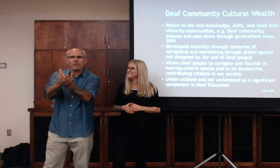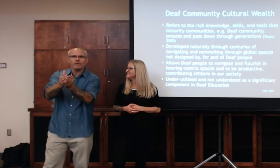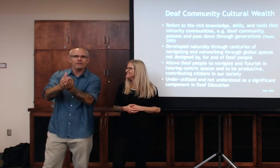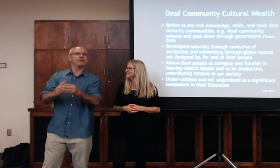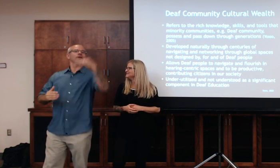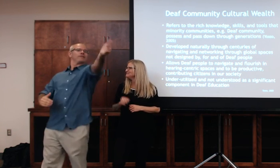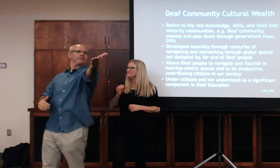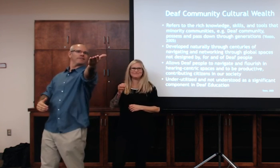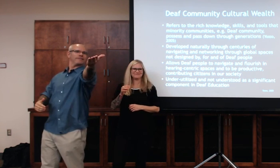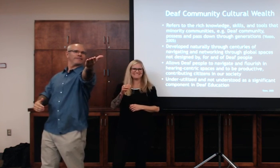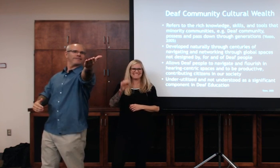boat? Anybody know?